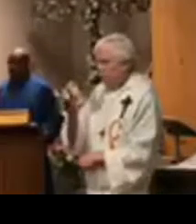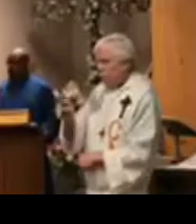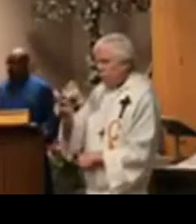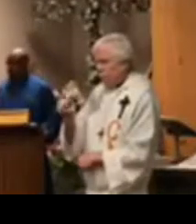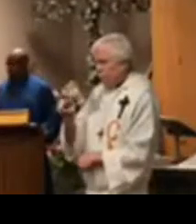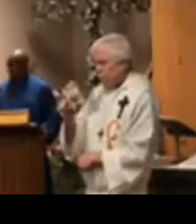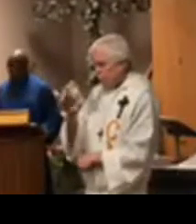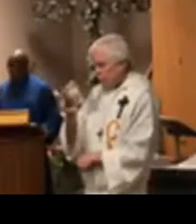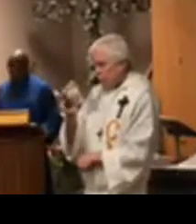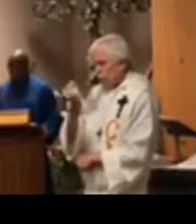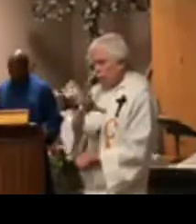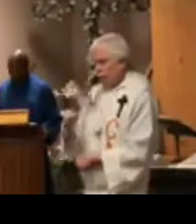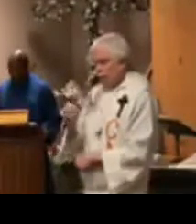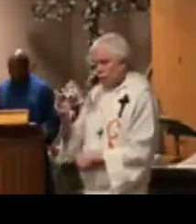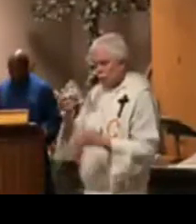they saw him.